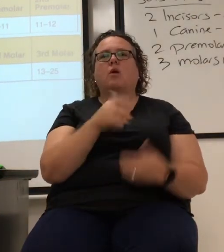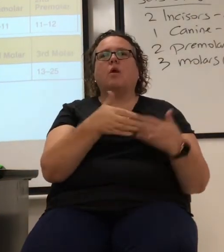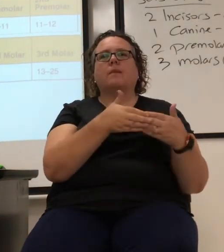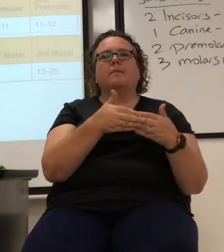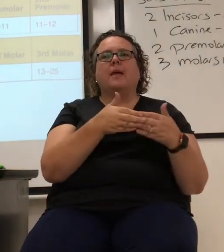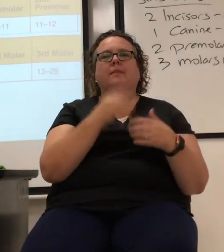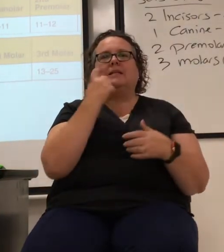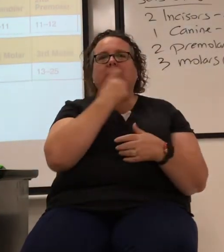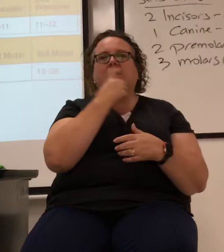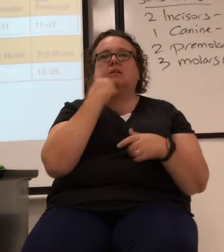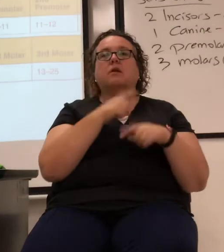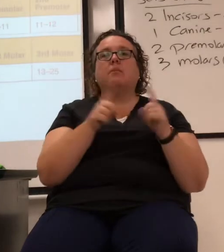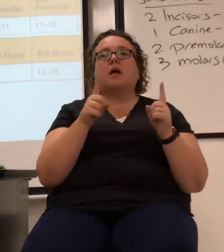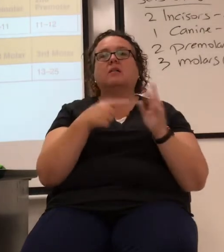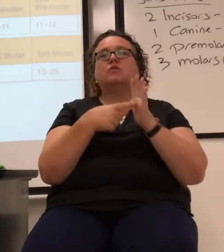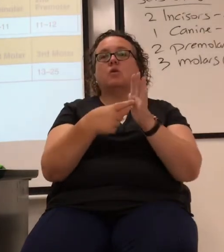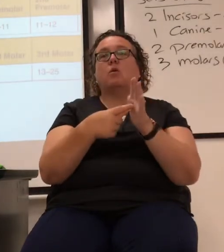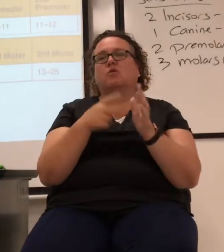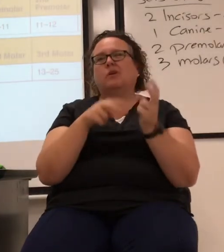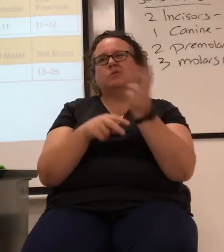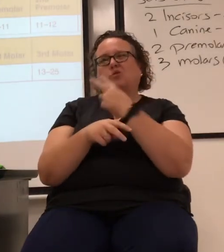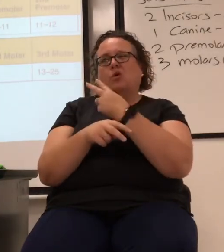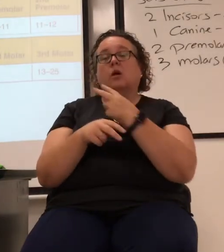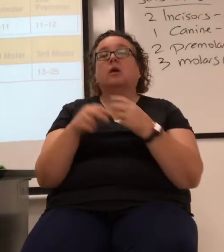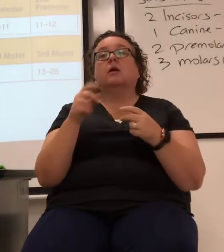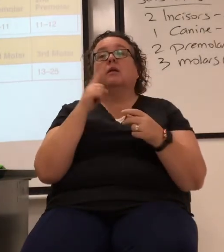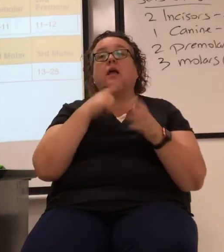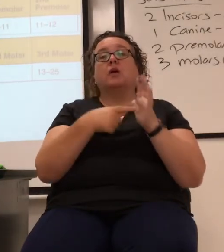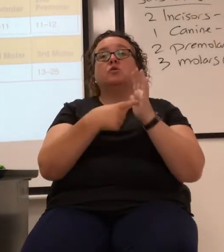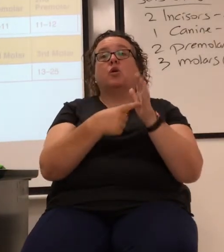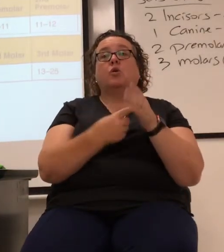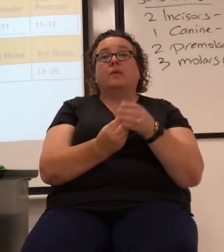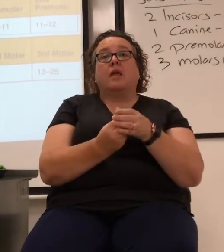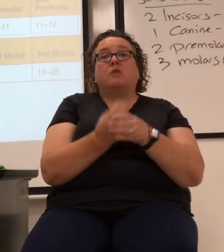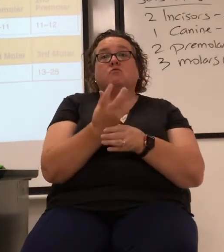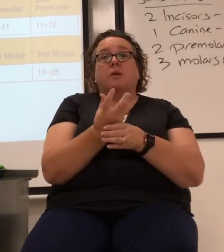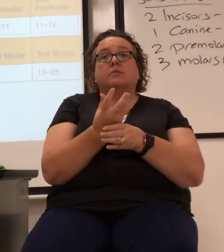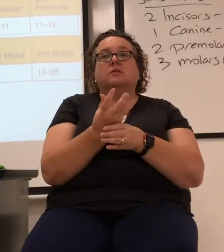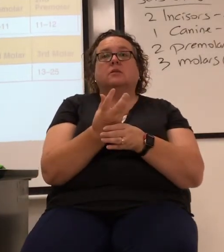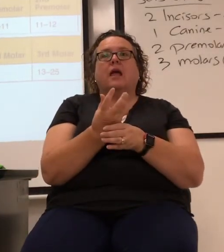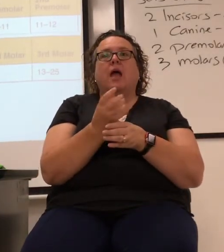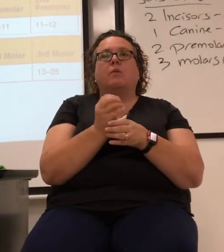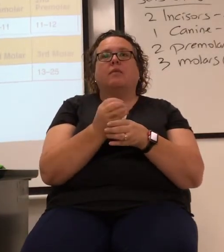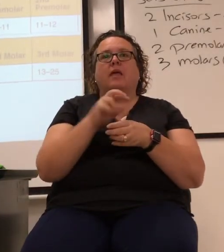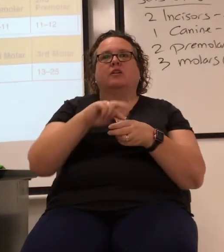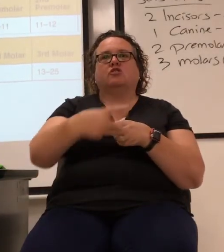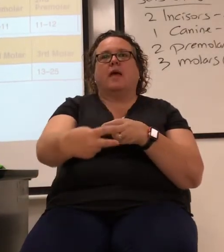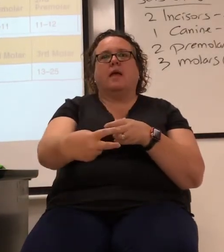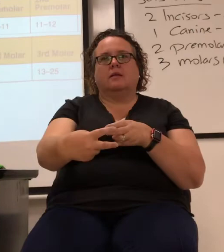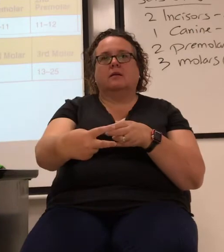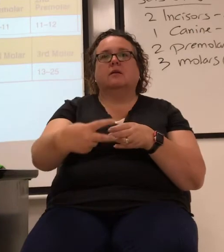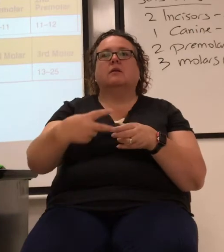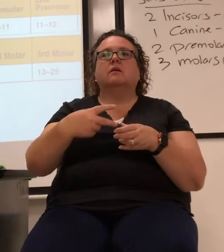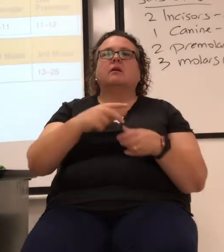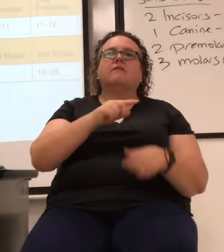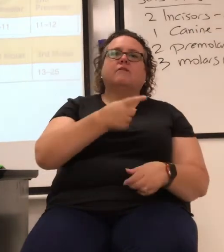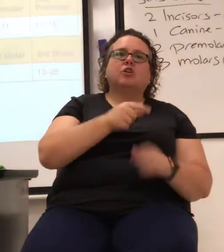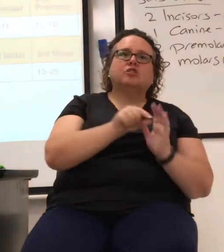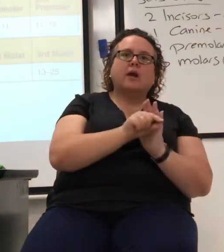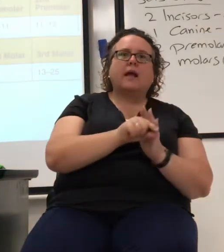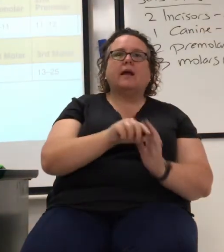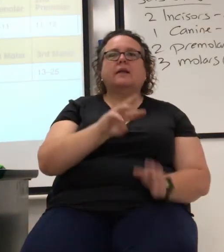show, if you're curious, you can just look. They show you when they erupt and when they shed. You know, around 1st grade, 6th